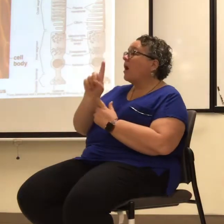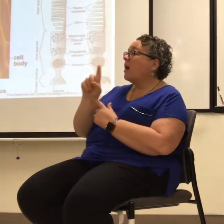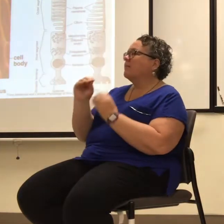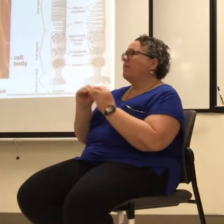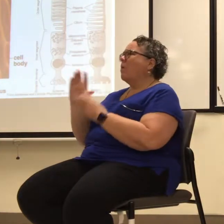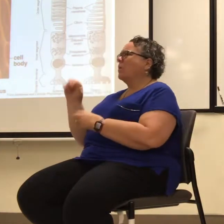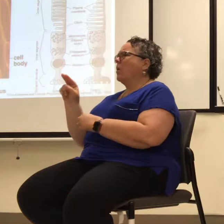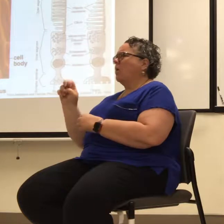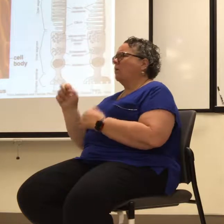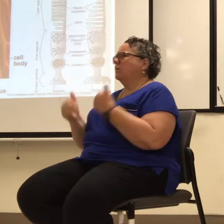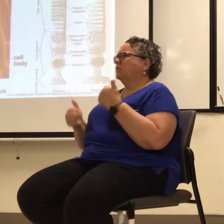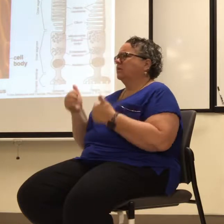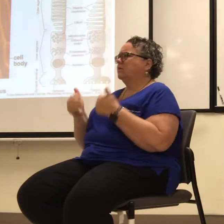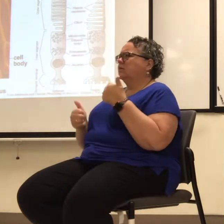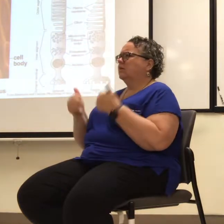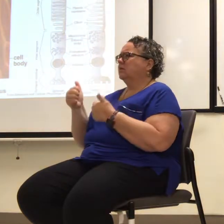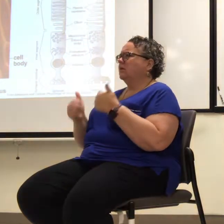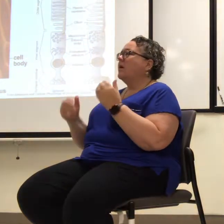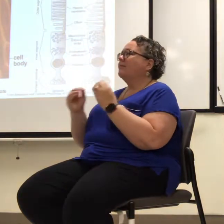cones?